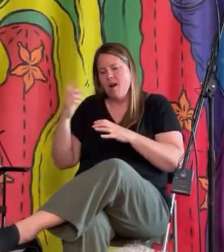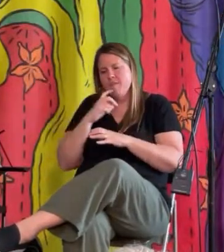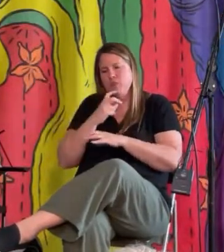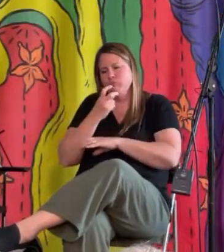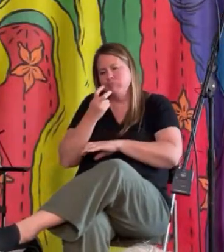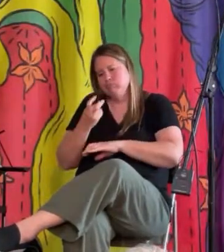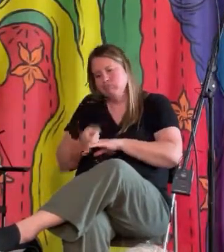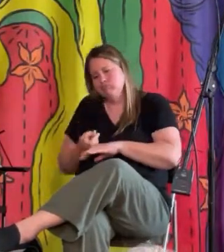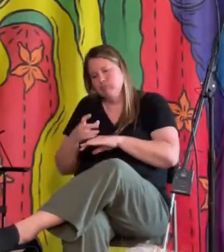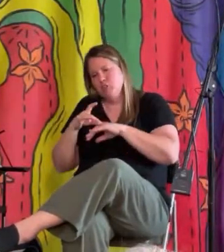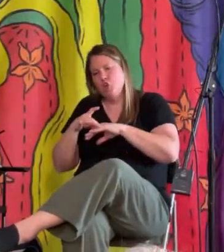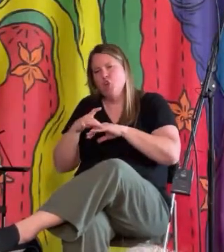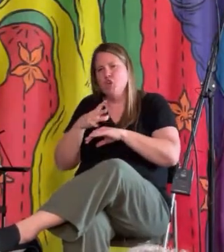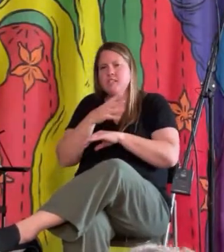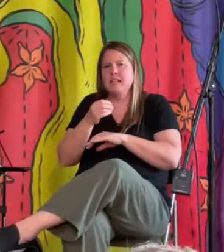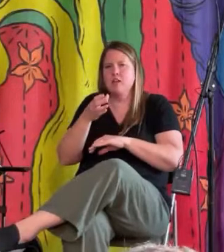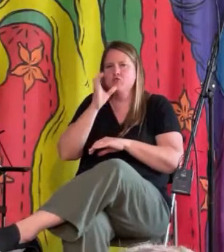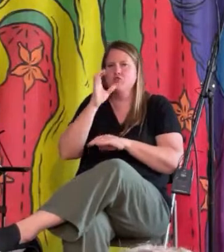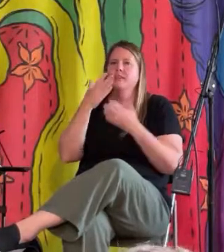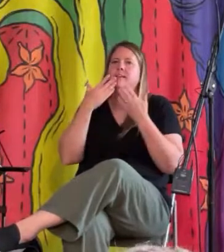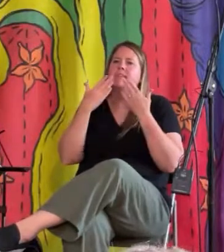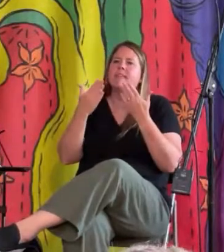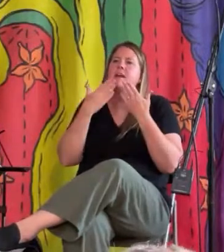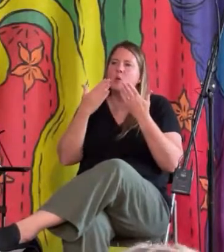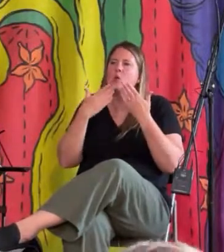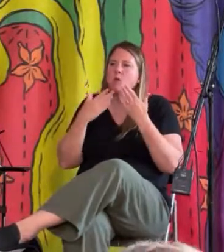drink. Thank you.